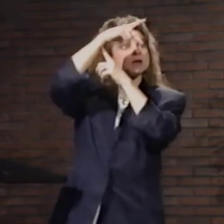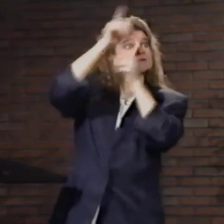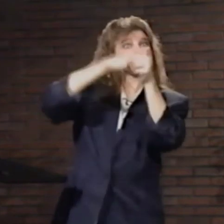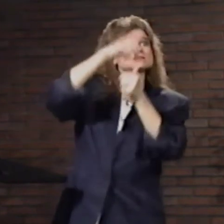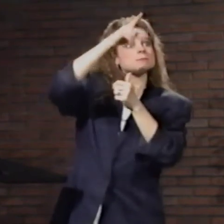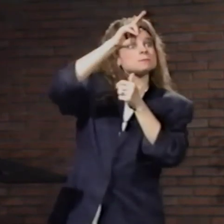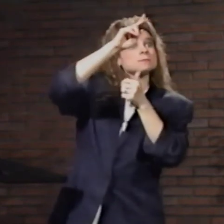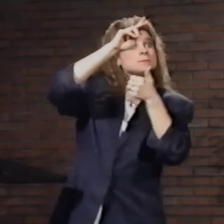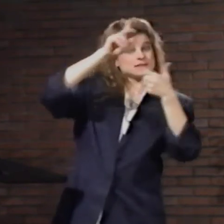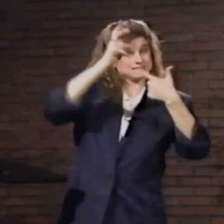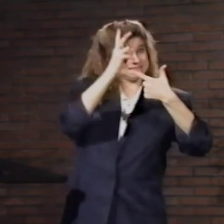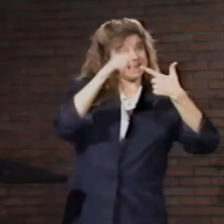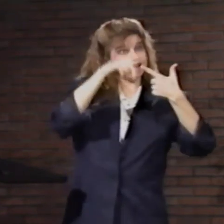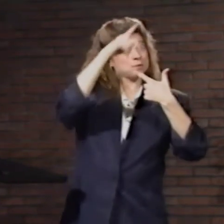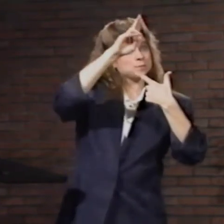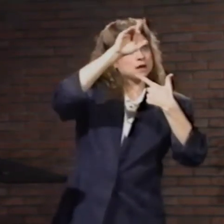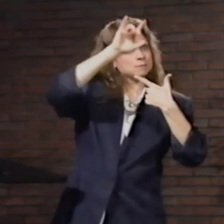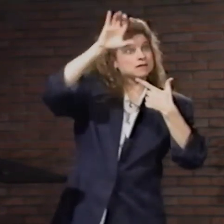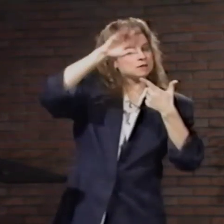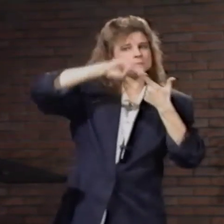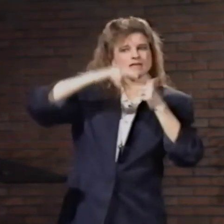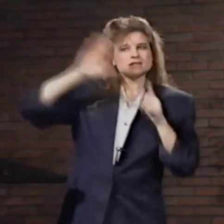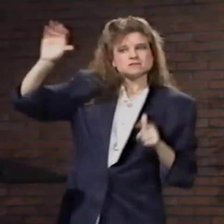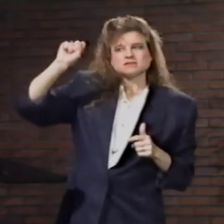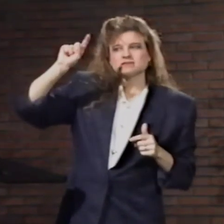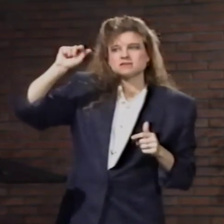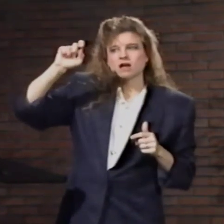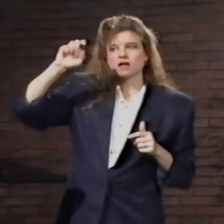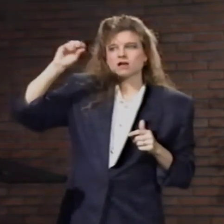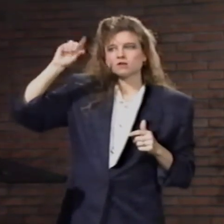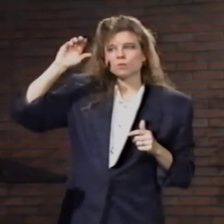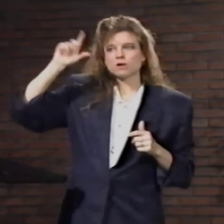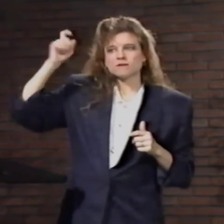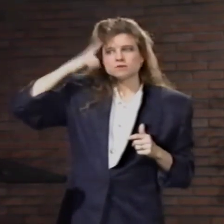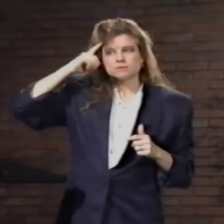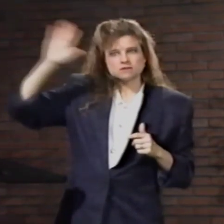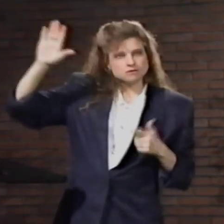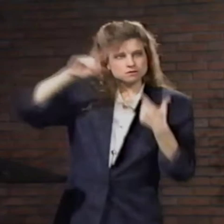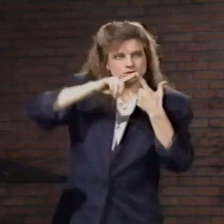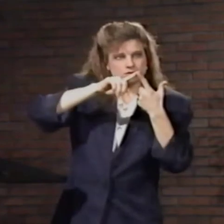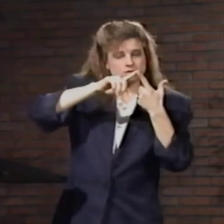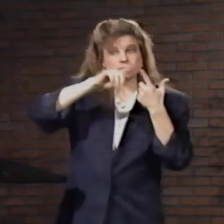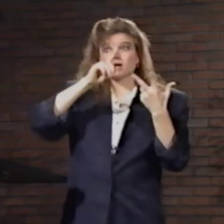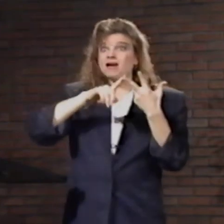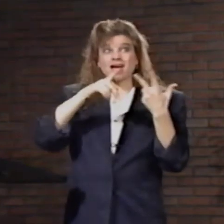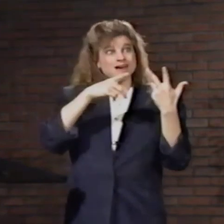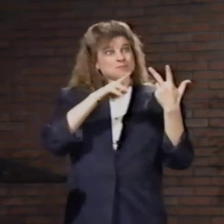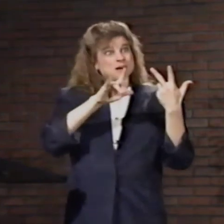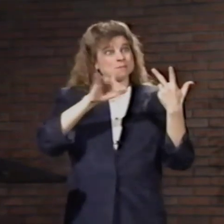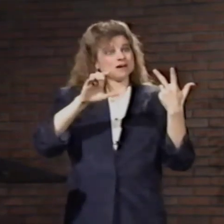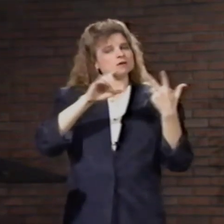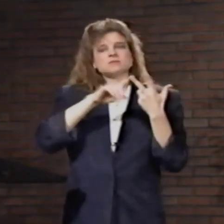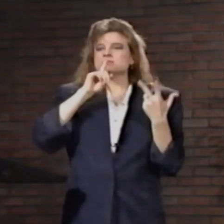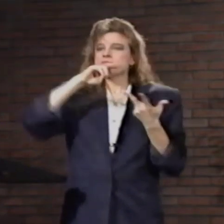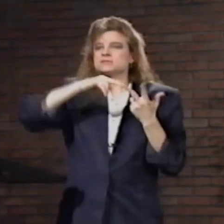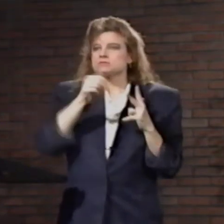But public means different things in those two titles. For Title II, public means state and local governments, but for Title